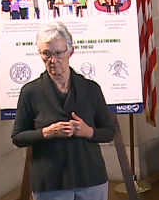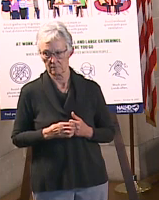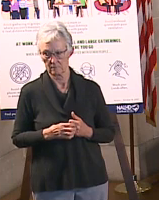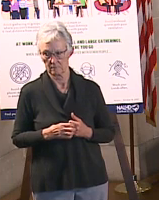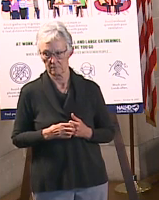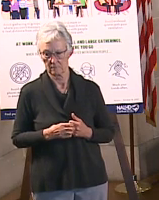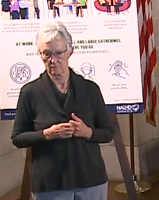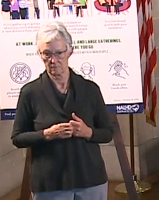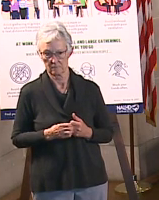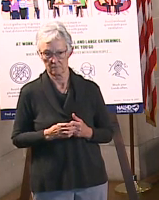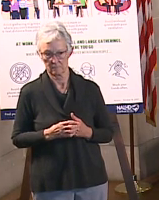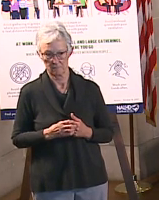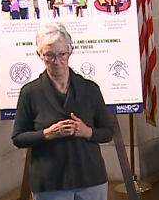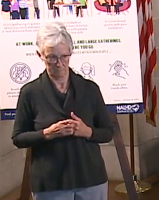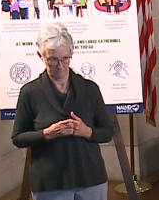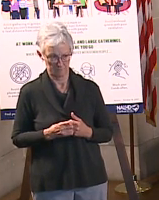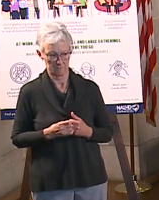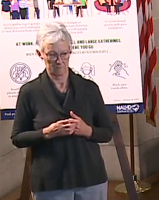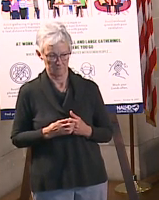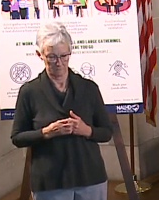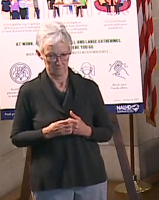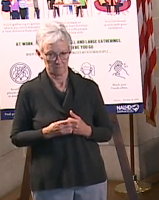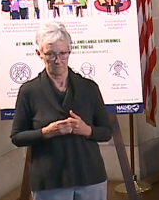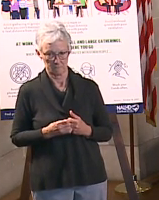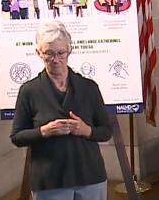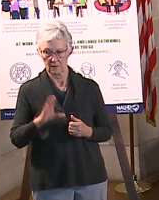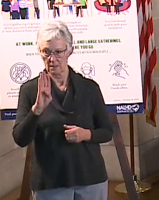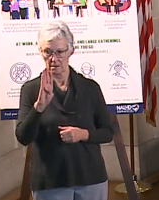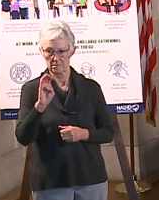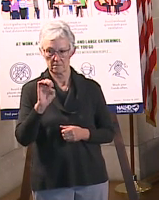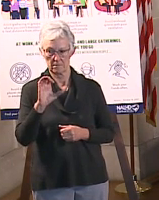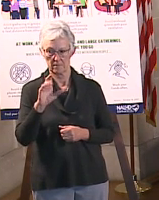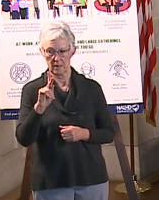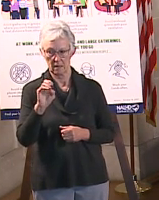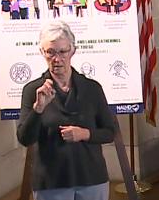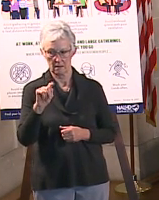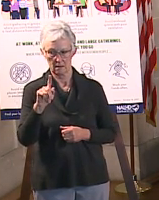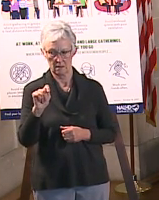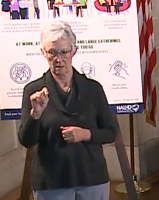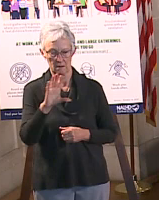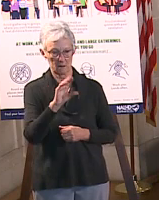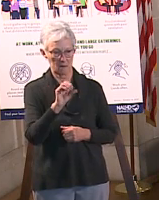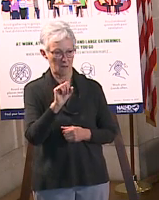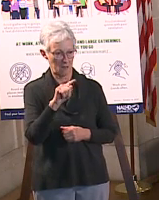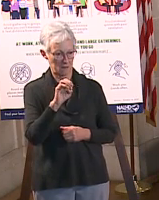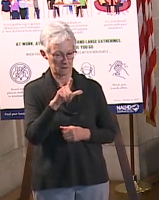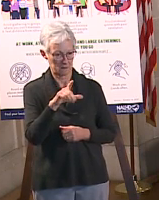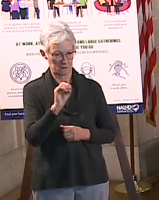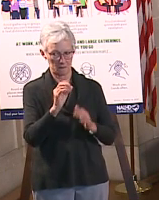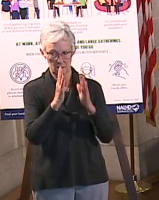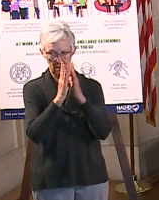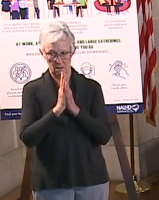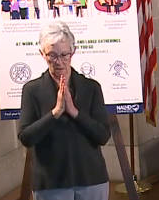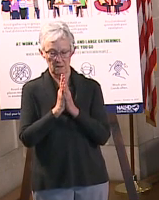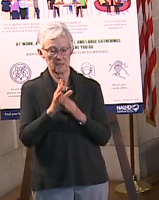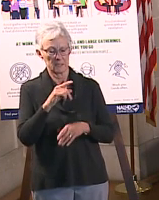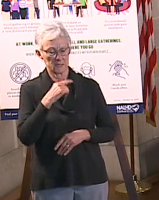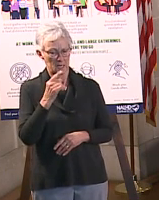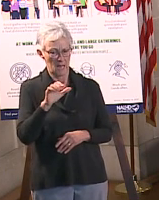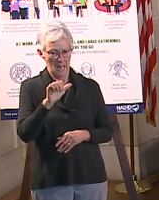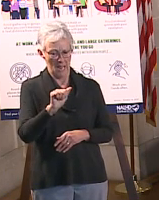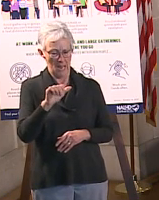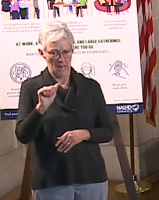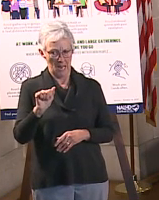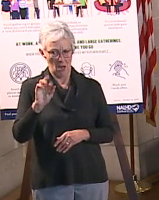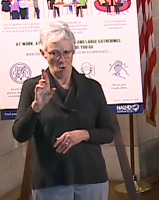prevent new cases and deaths? So Becca Costello with NET is asking, the AARP has released a